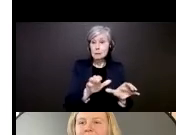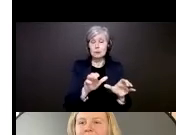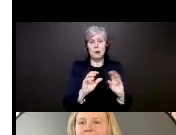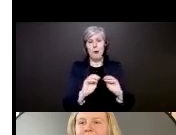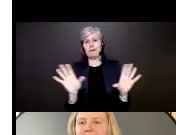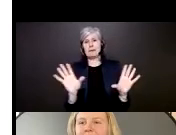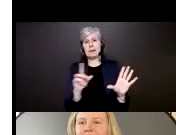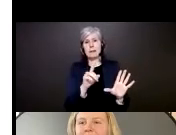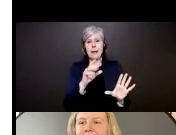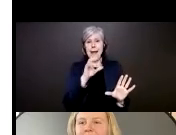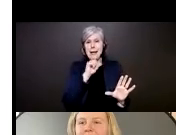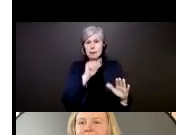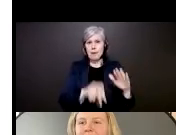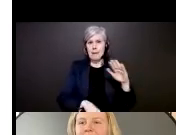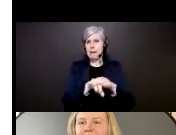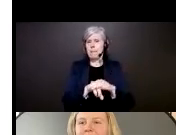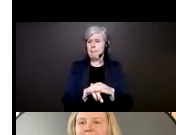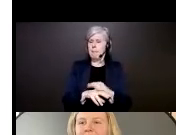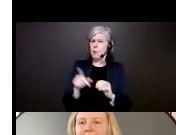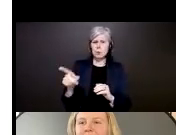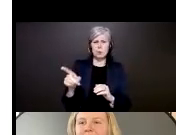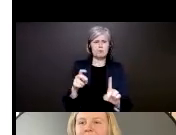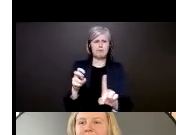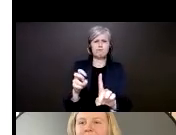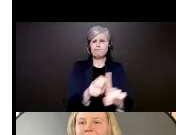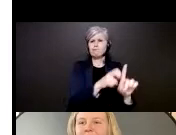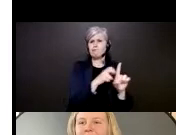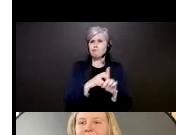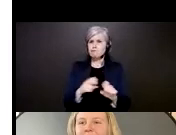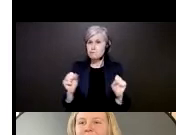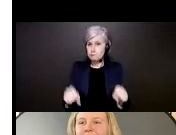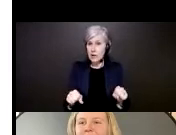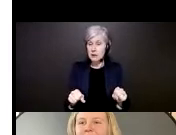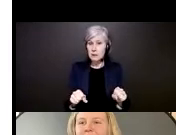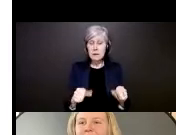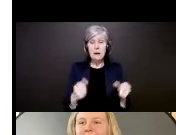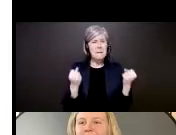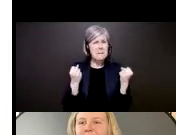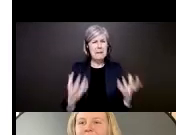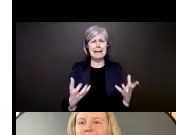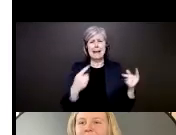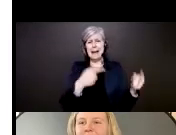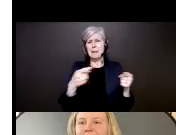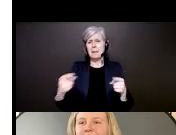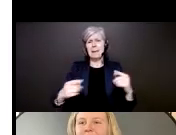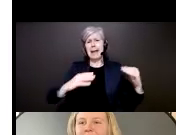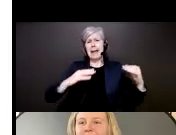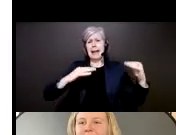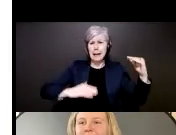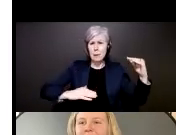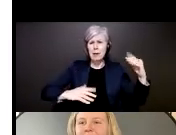is such an important one. Make sure that ageism is one of the inequities that are being addressed, both in the way that